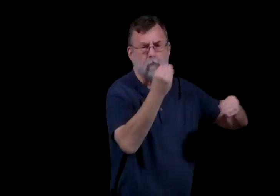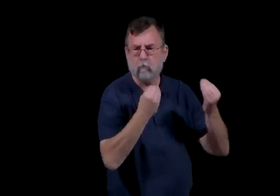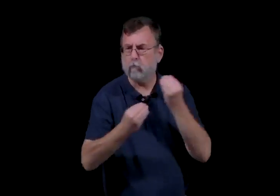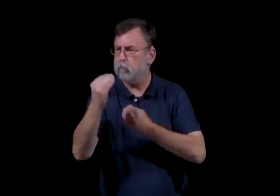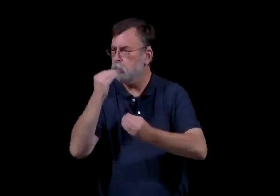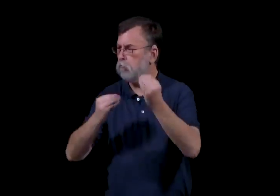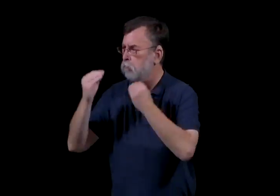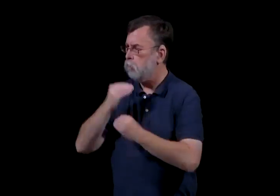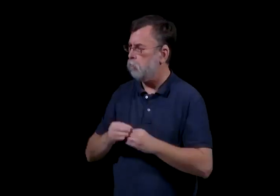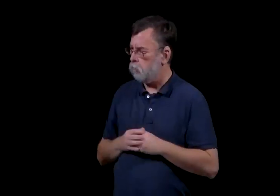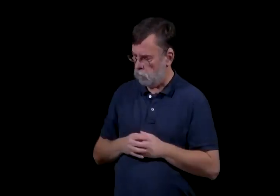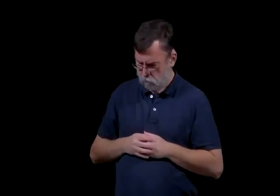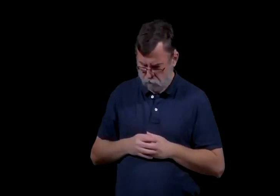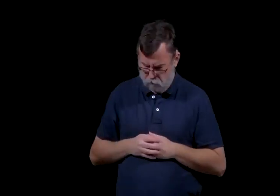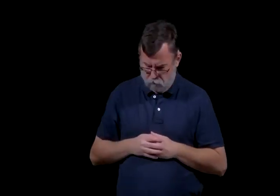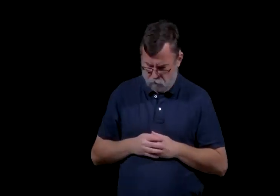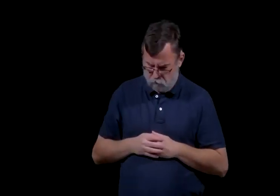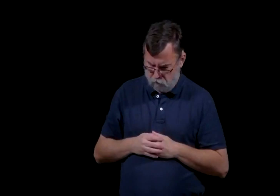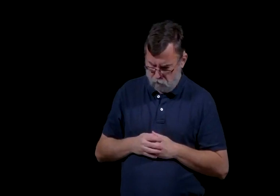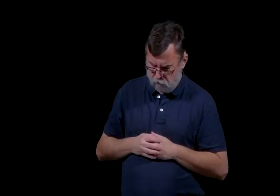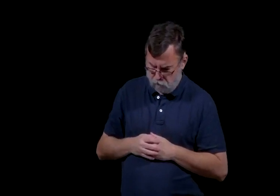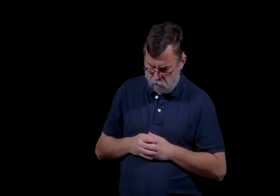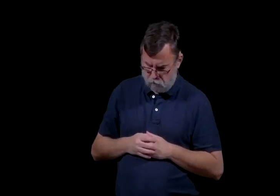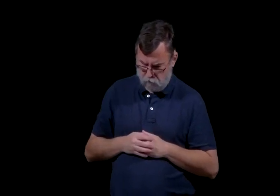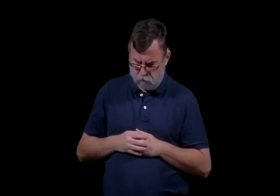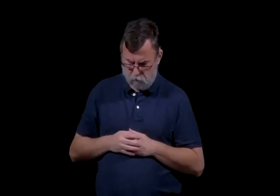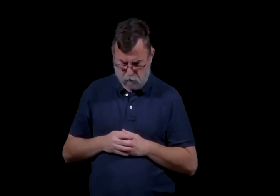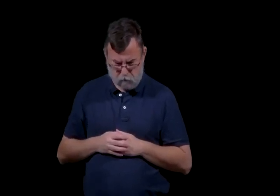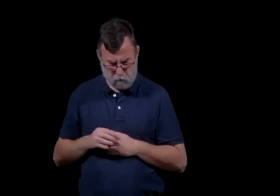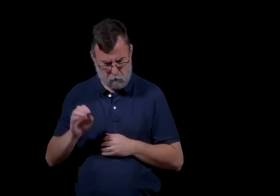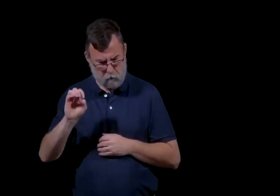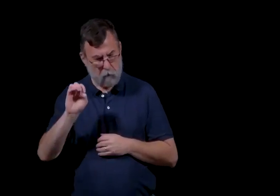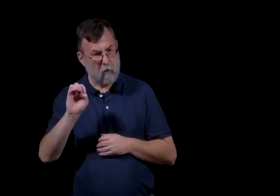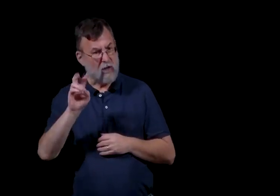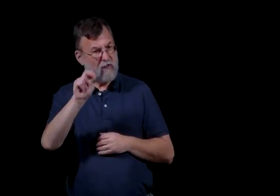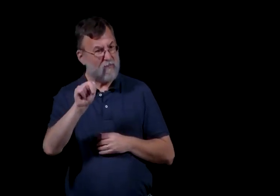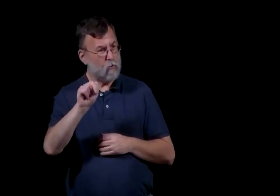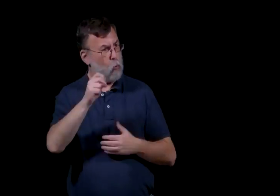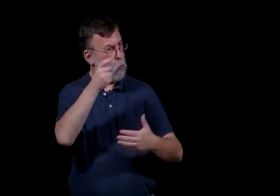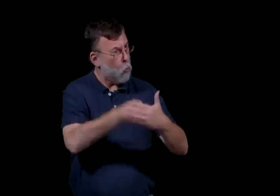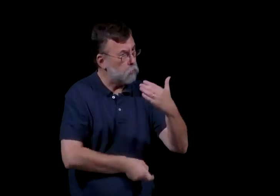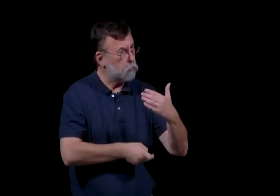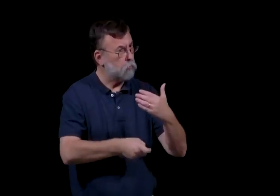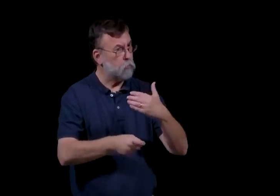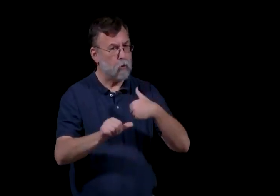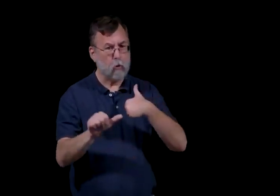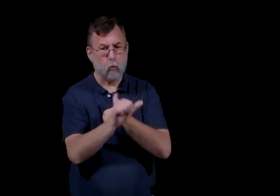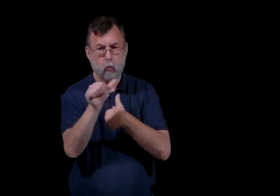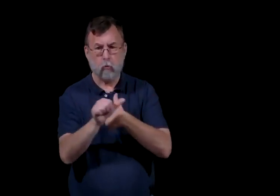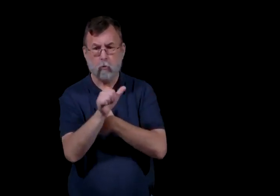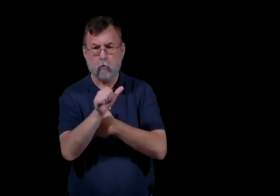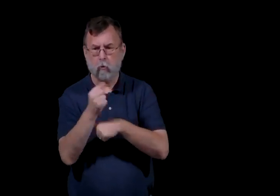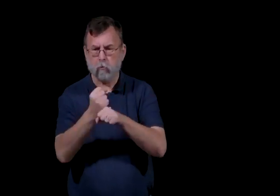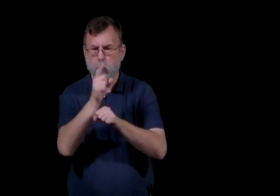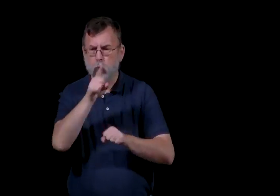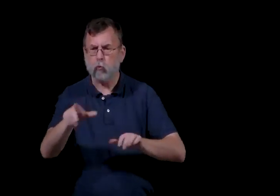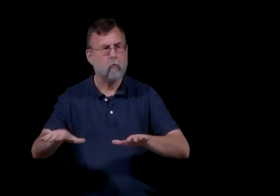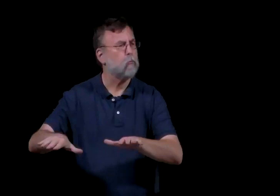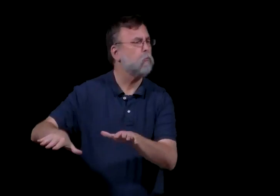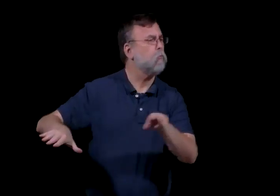And he gathers whatever. He gathers people together, his sheep together, and provides their food and whatever they need. Even if it's